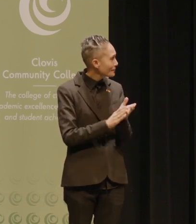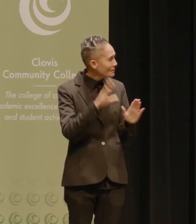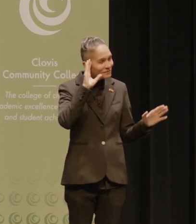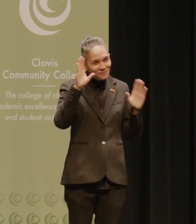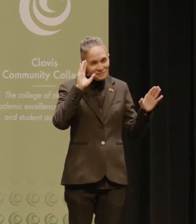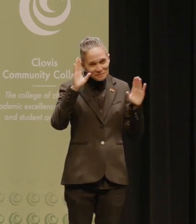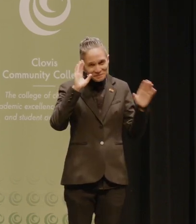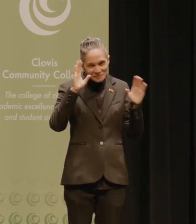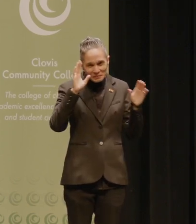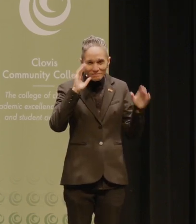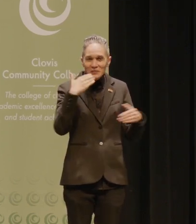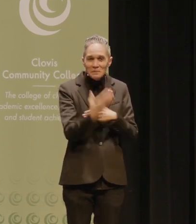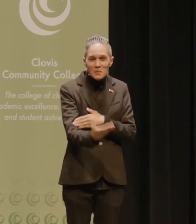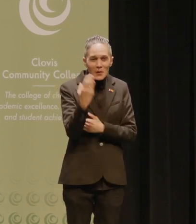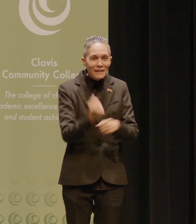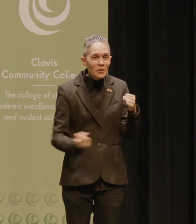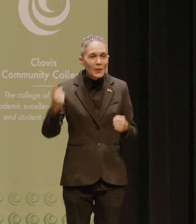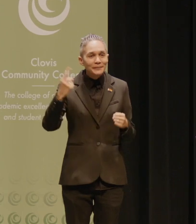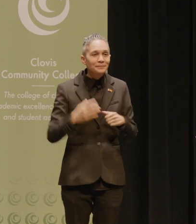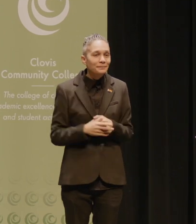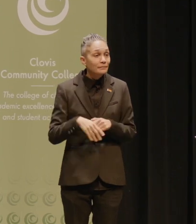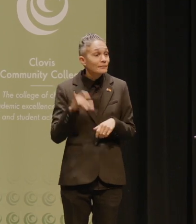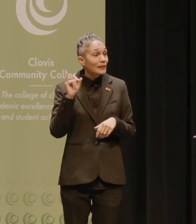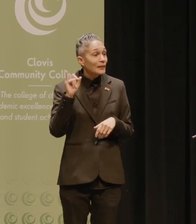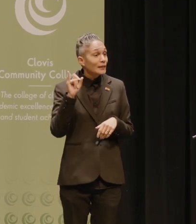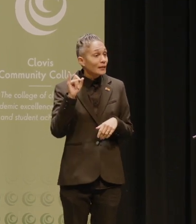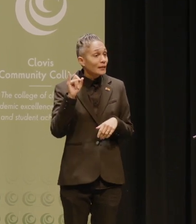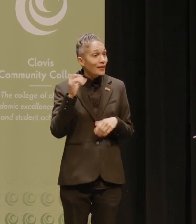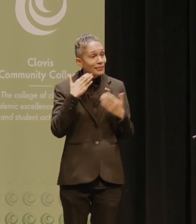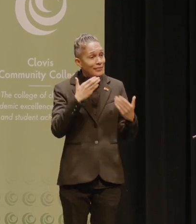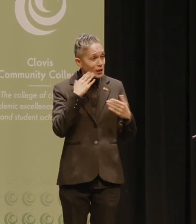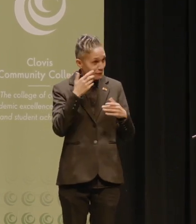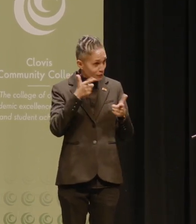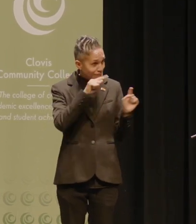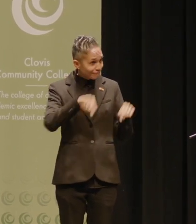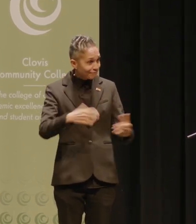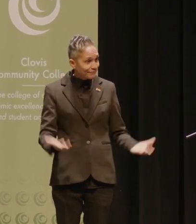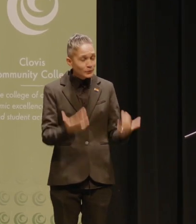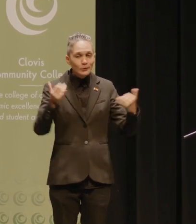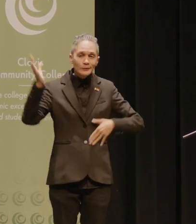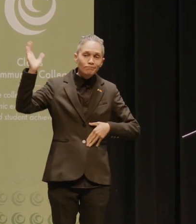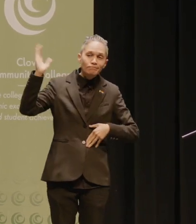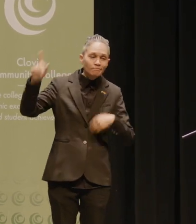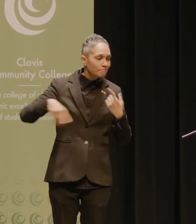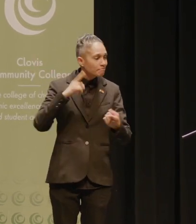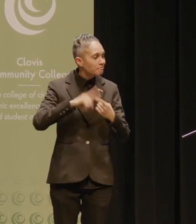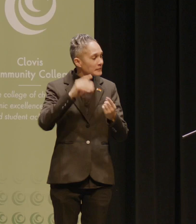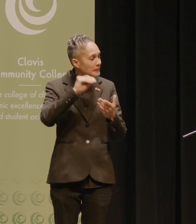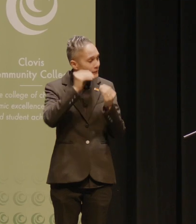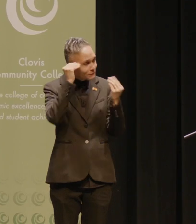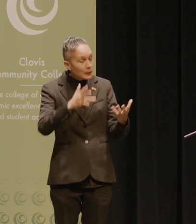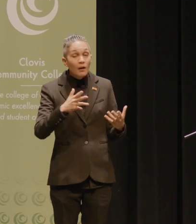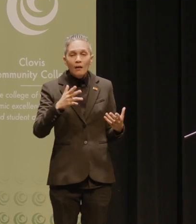All right, good morning. Thank you for allowing us to give you a little bit of some